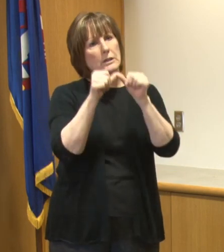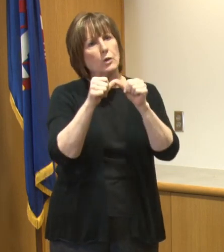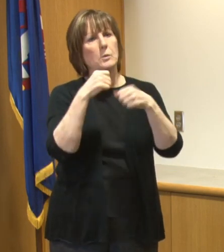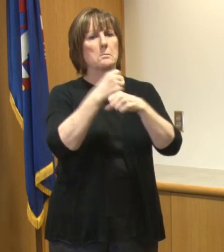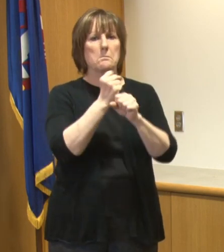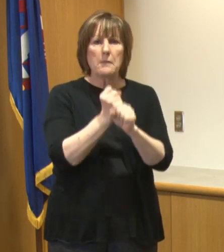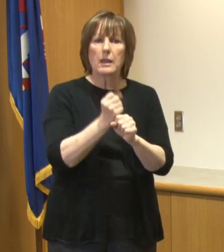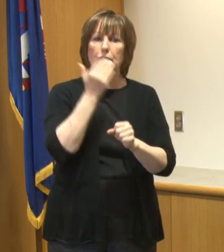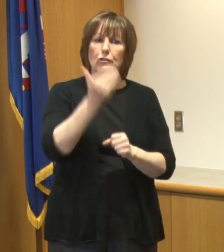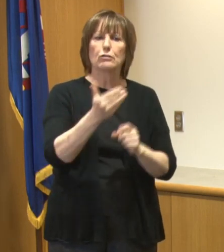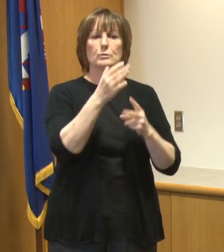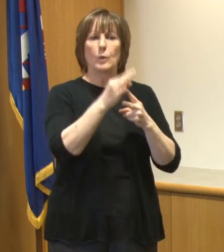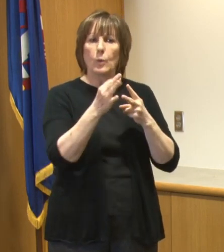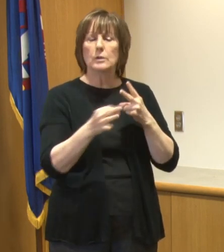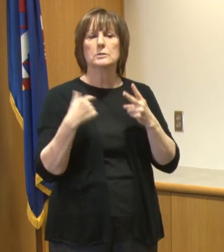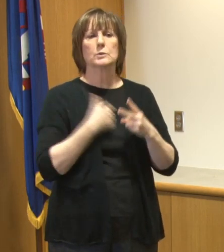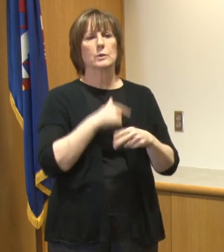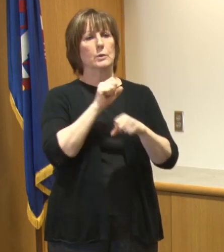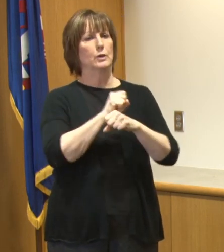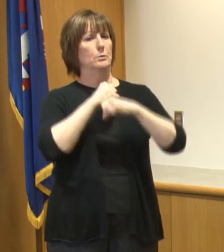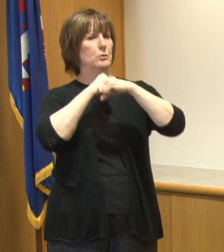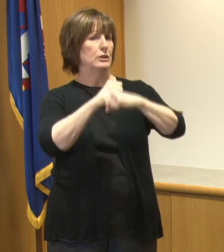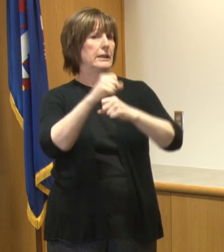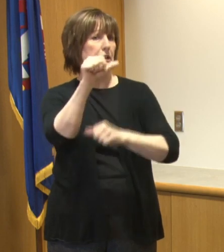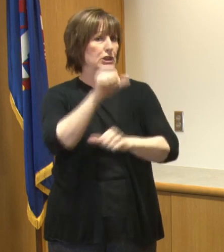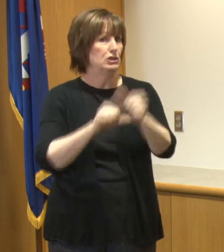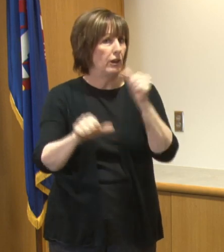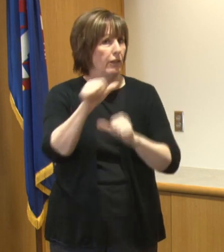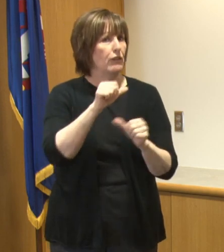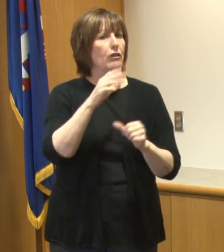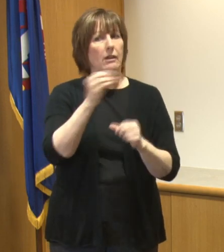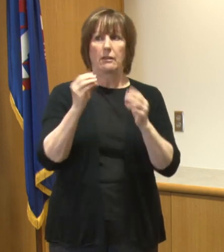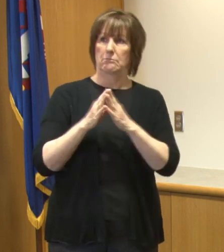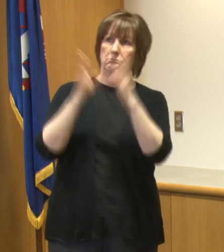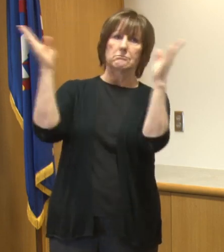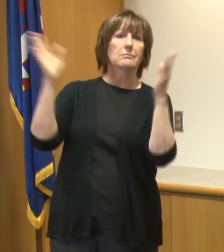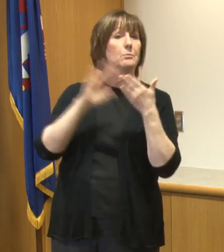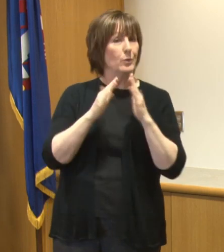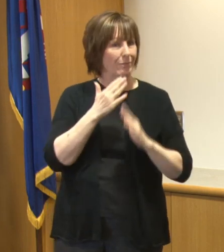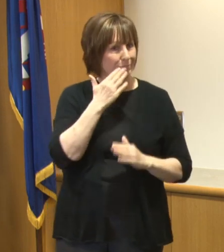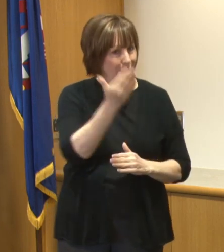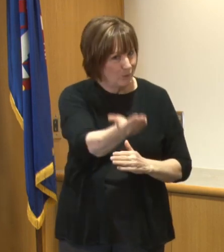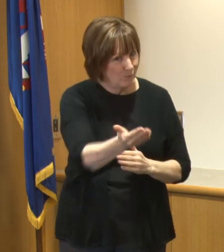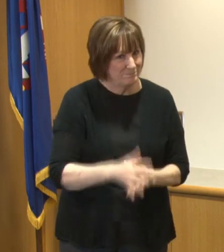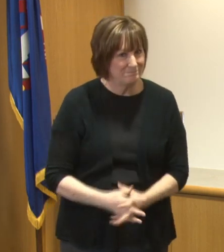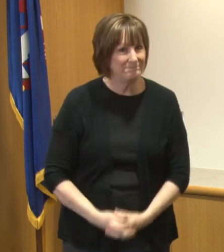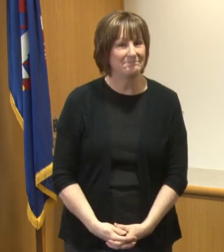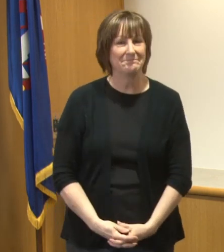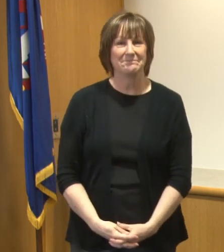informed choices as we work to protect each other and the broader community. Thank you so much.